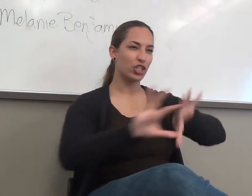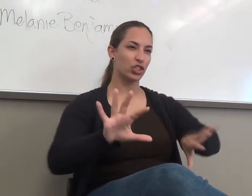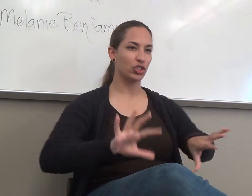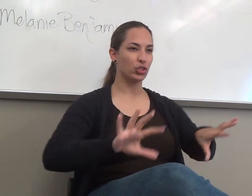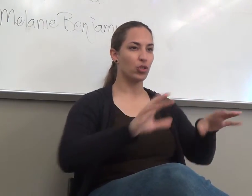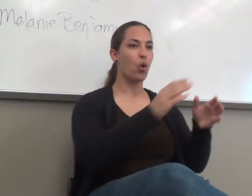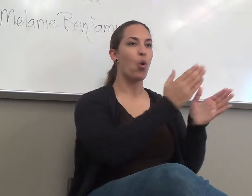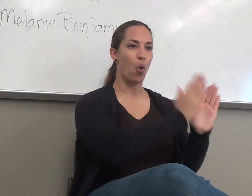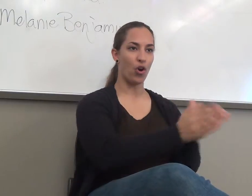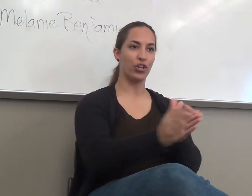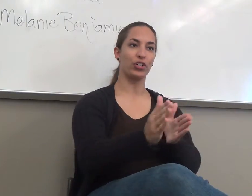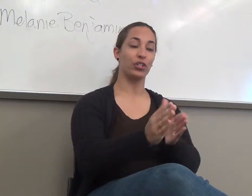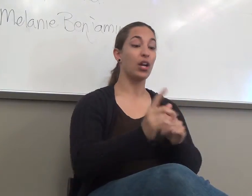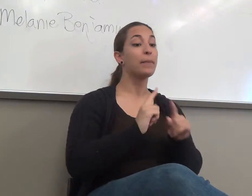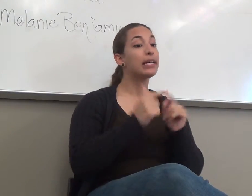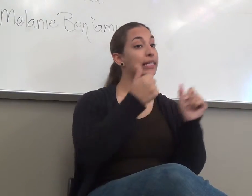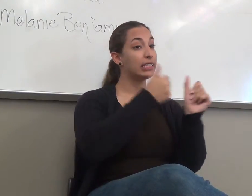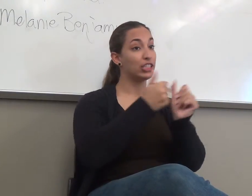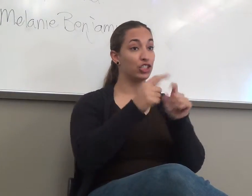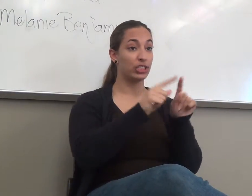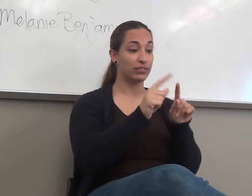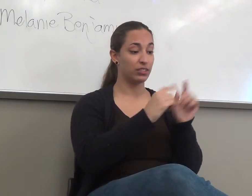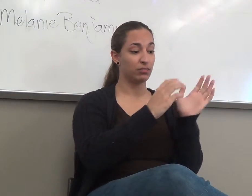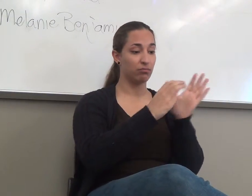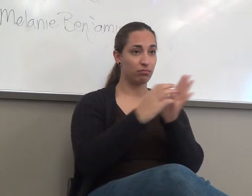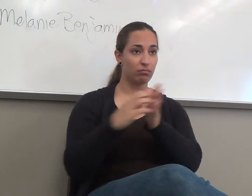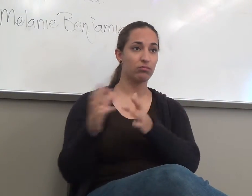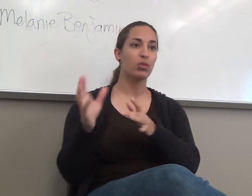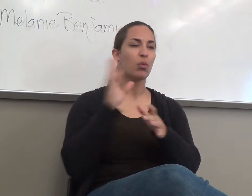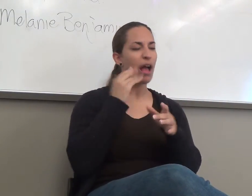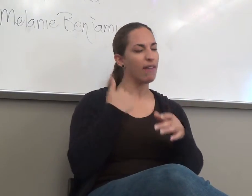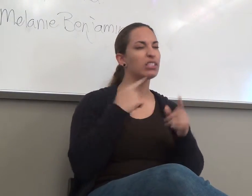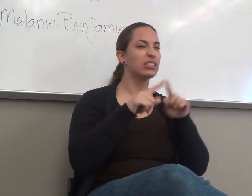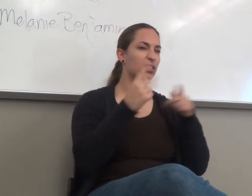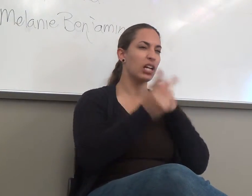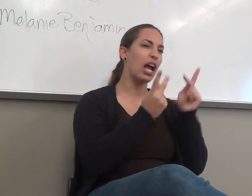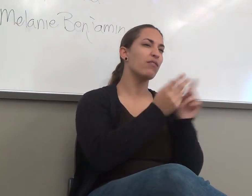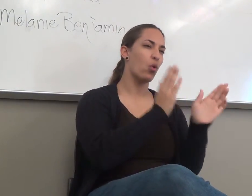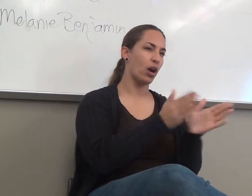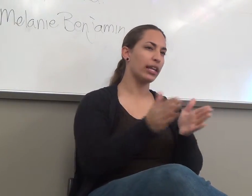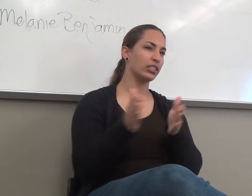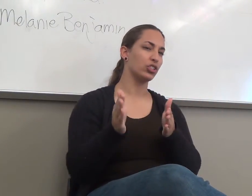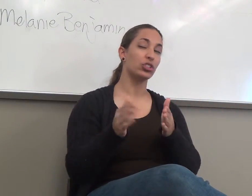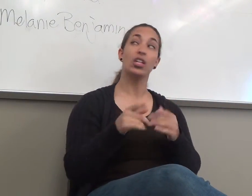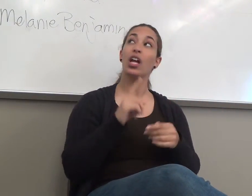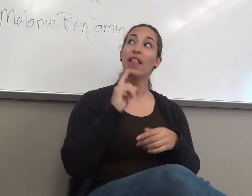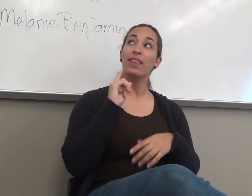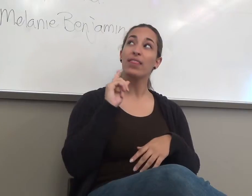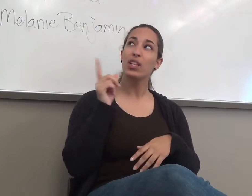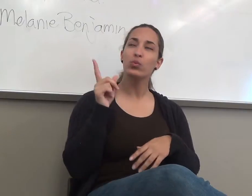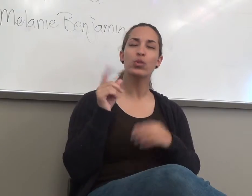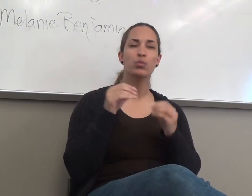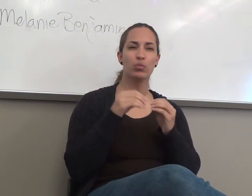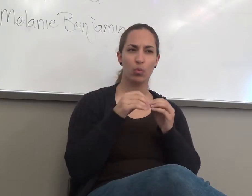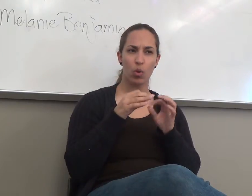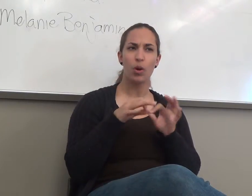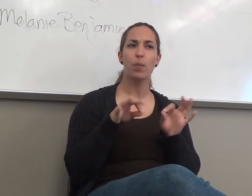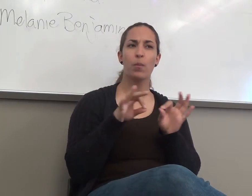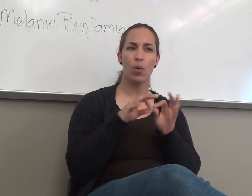going to have a different type of organization. This one is more important than the description paragraph.